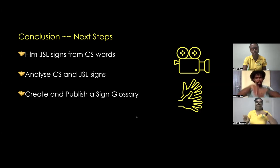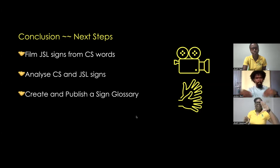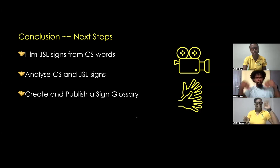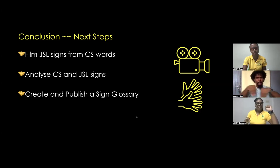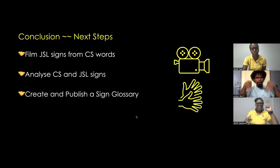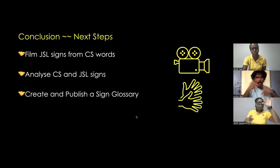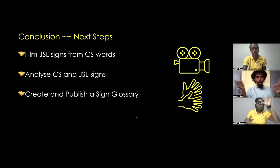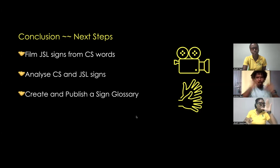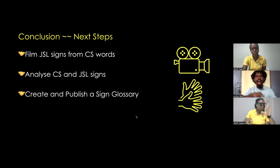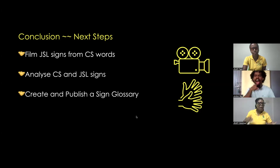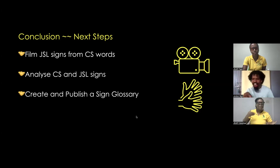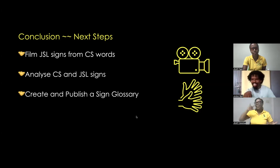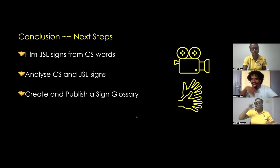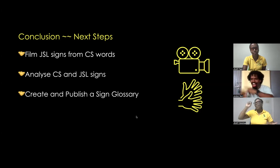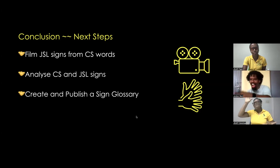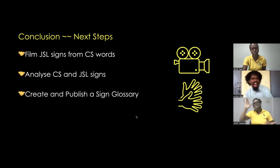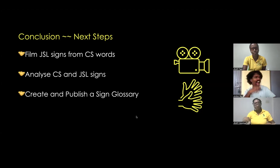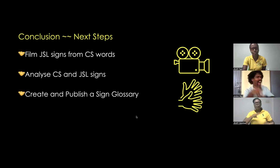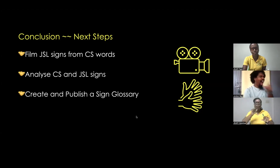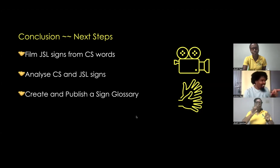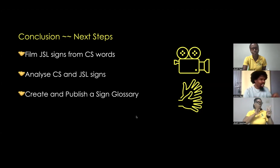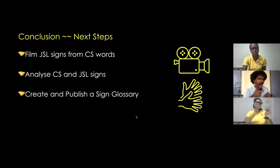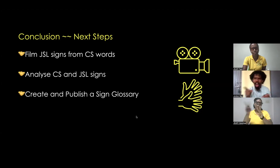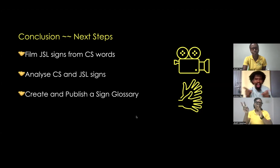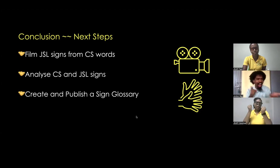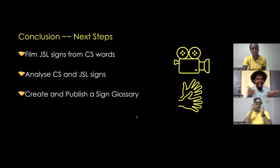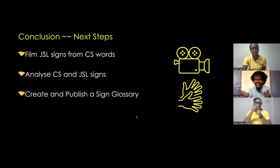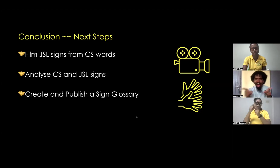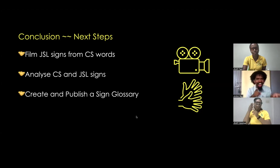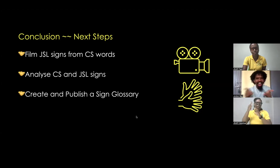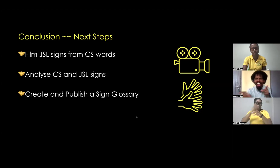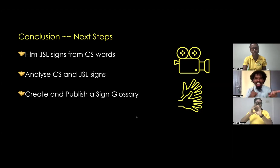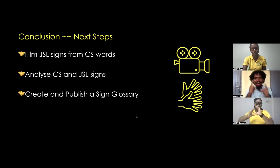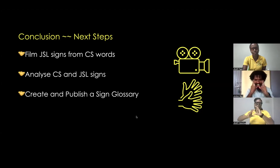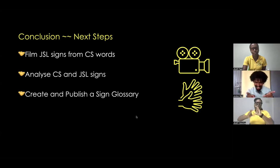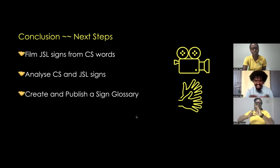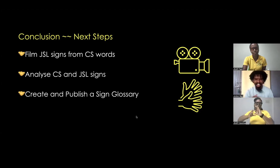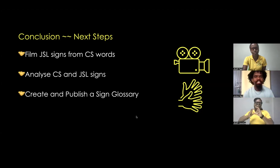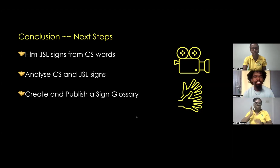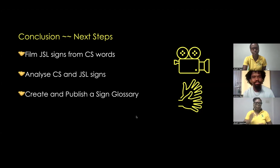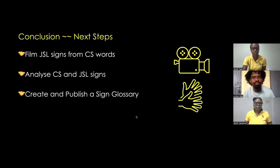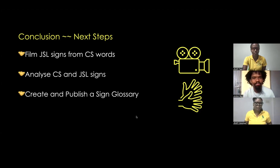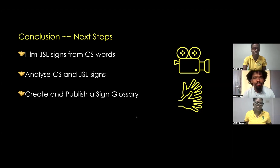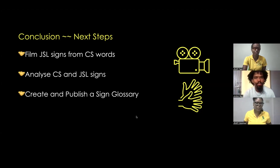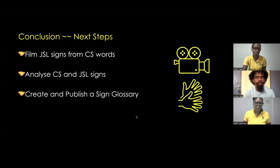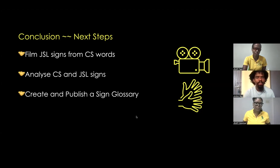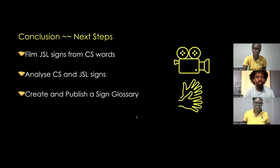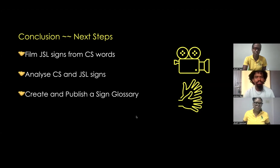out for you to watch. So with Countryside and JSL, you can watch the vocabularies there, can watch